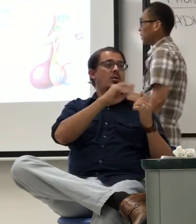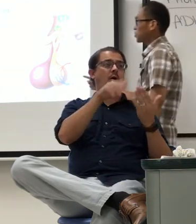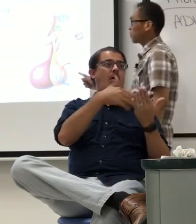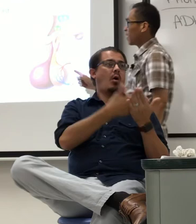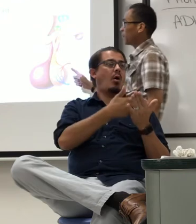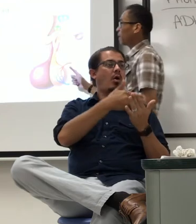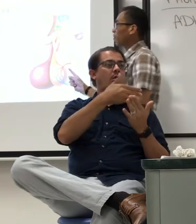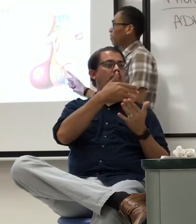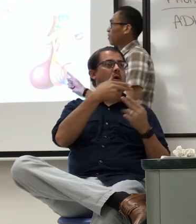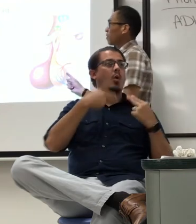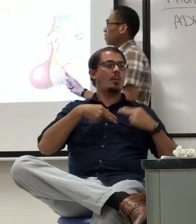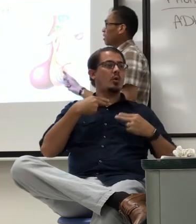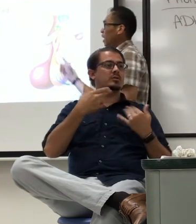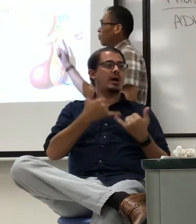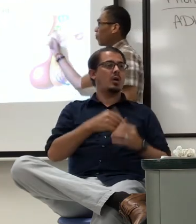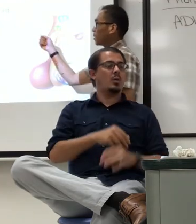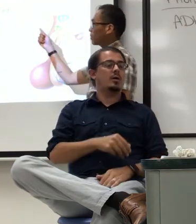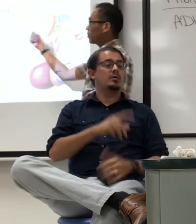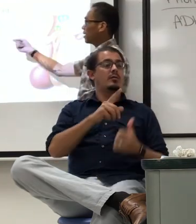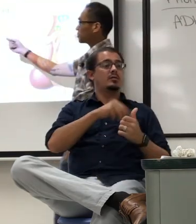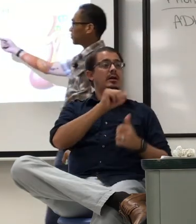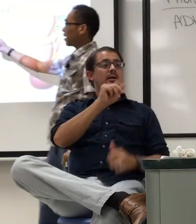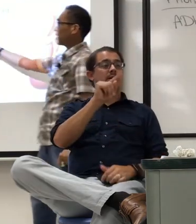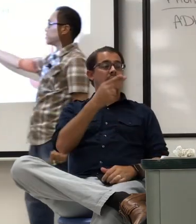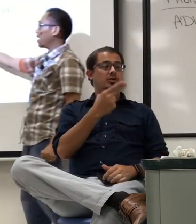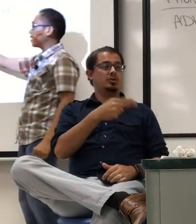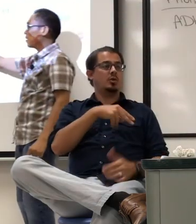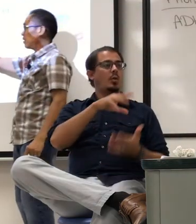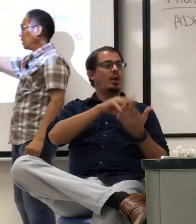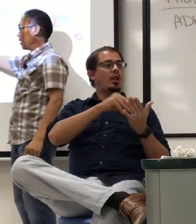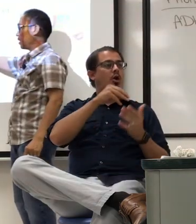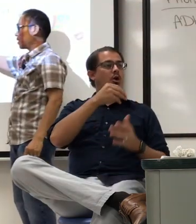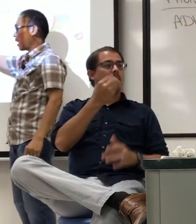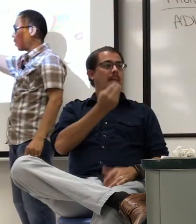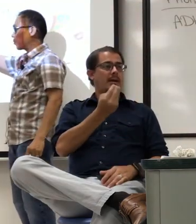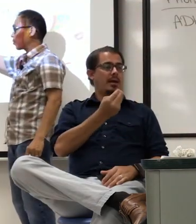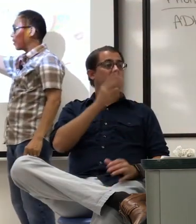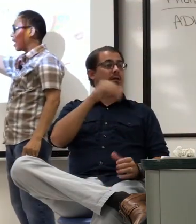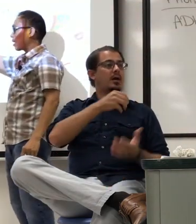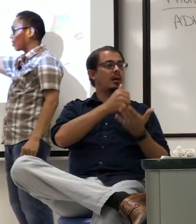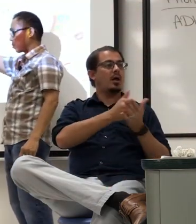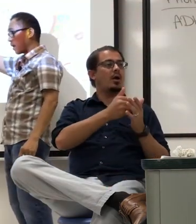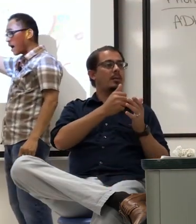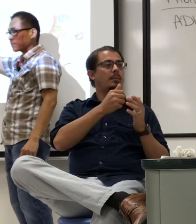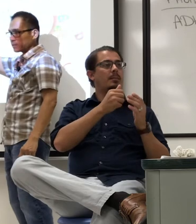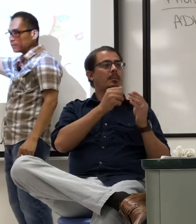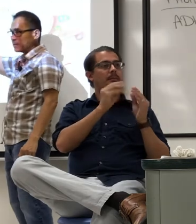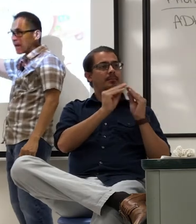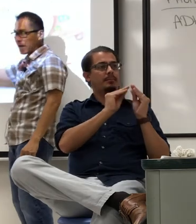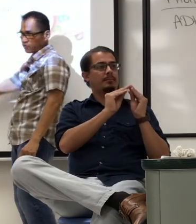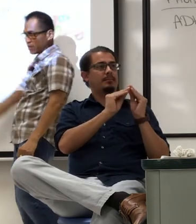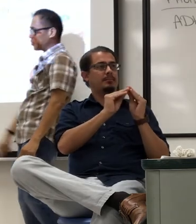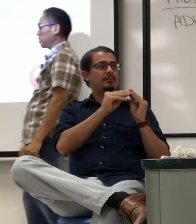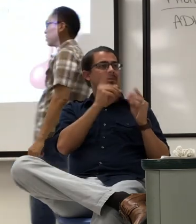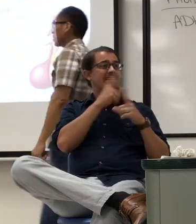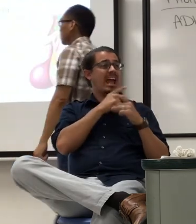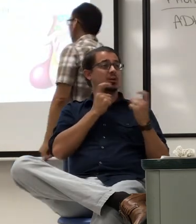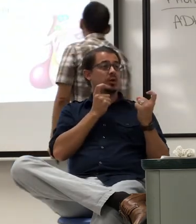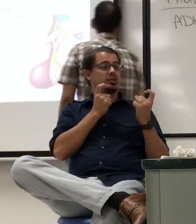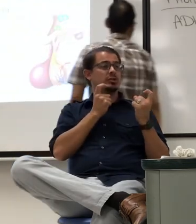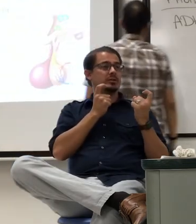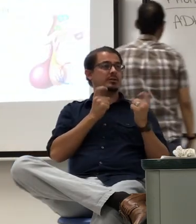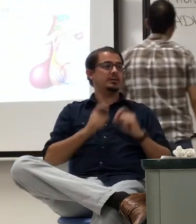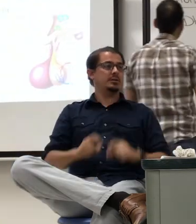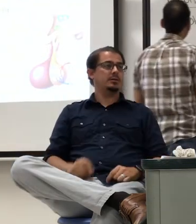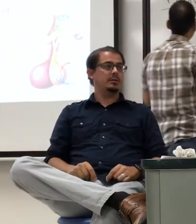why I put a picture of that there. And what we had learned yesterday is that it can help correct dehydration.